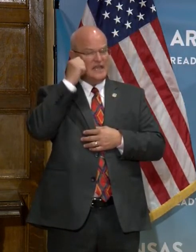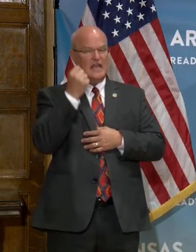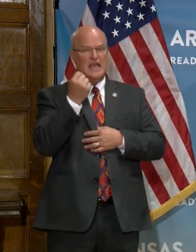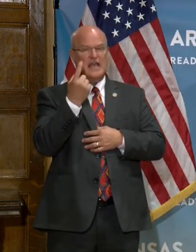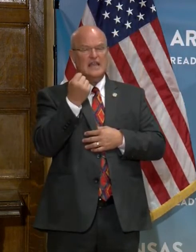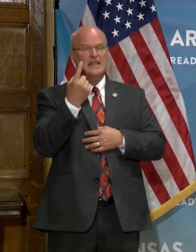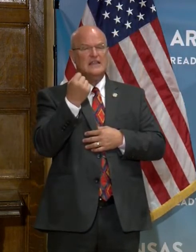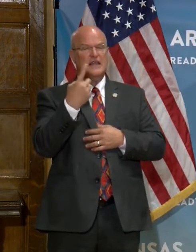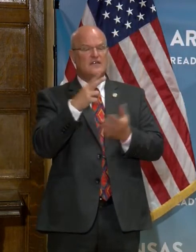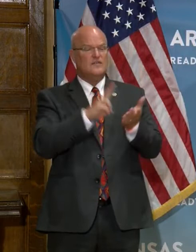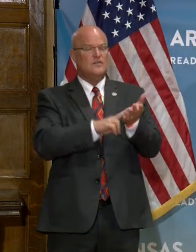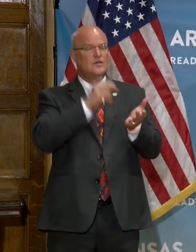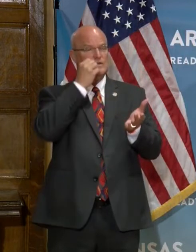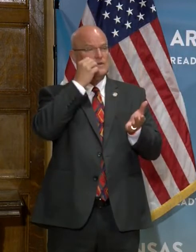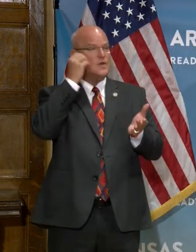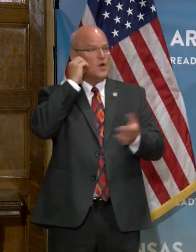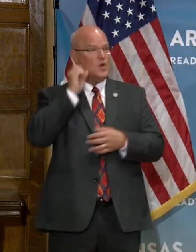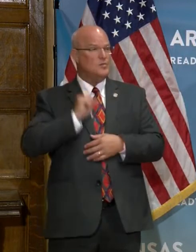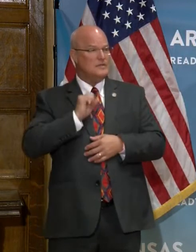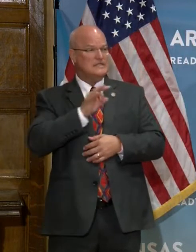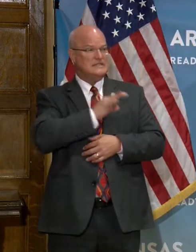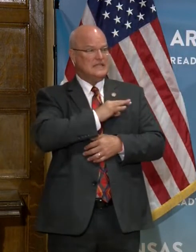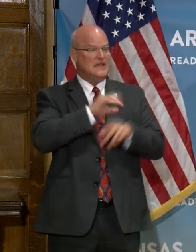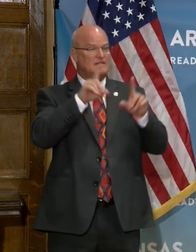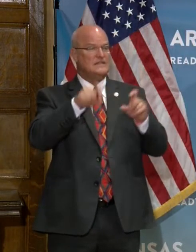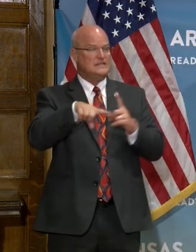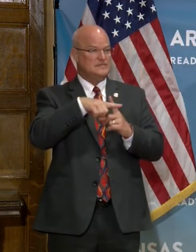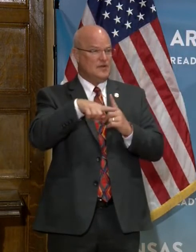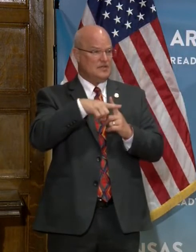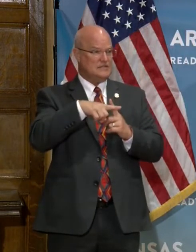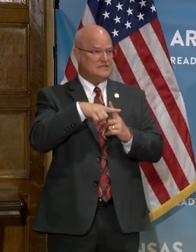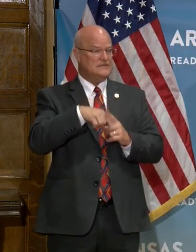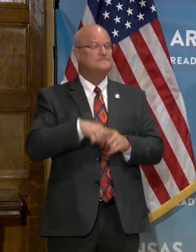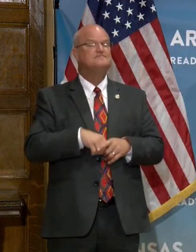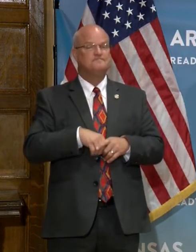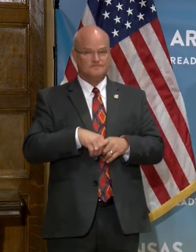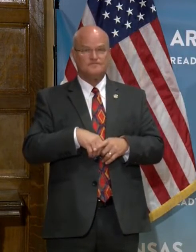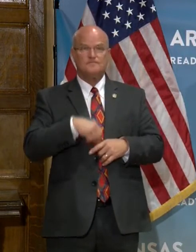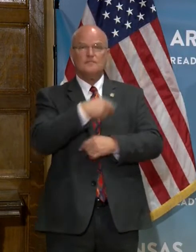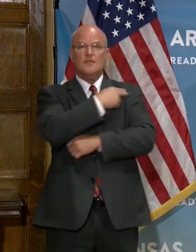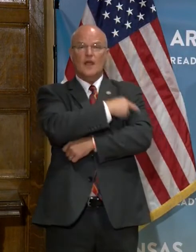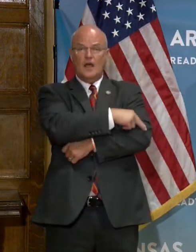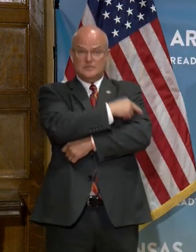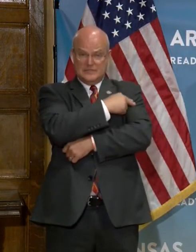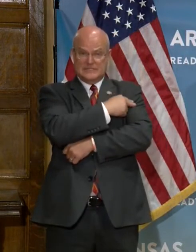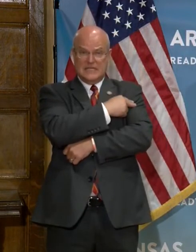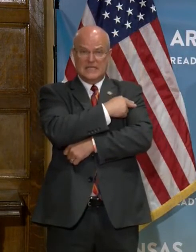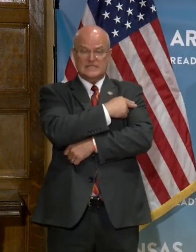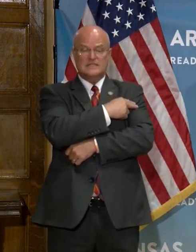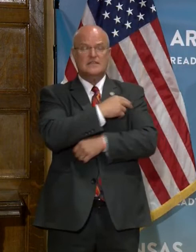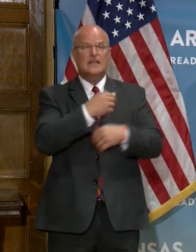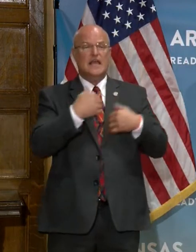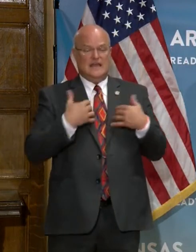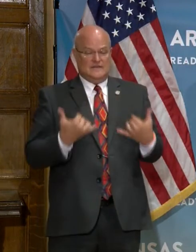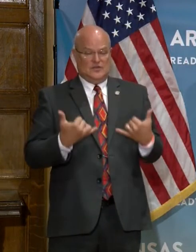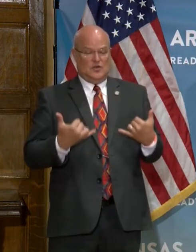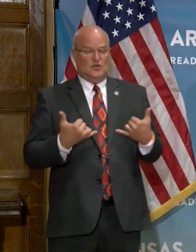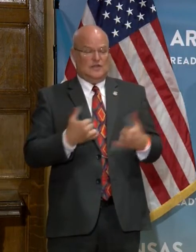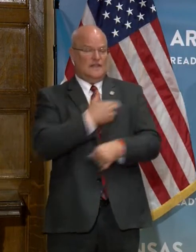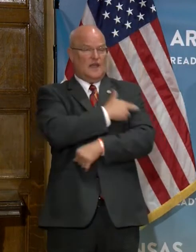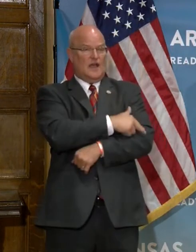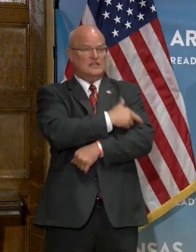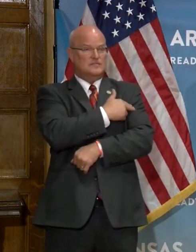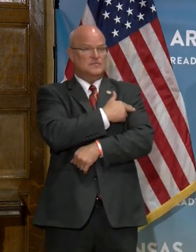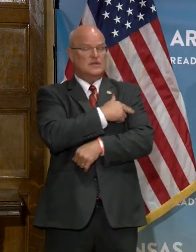home staff that have tested positive. In terms of our hospitalizations, we have currently